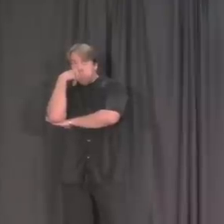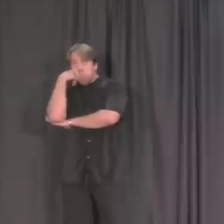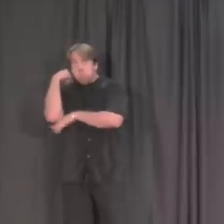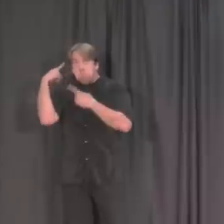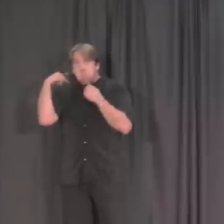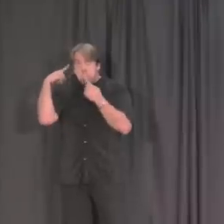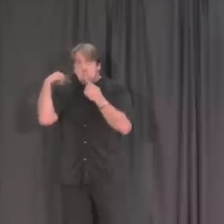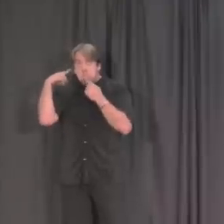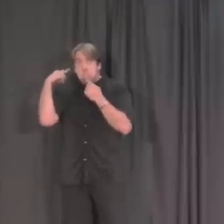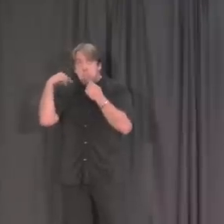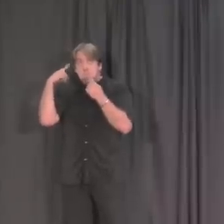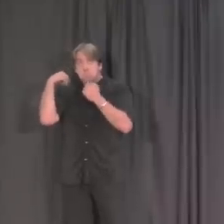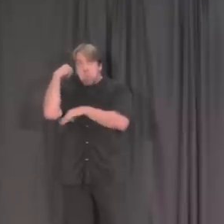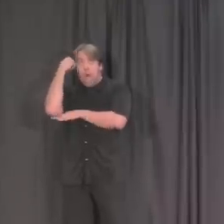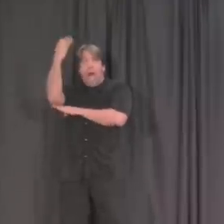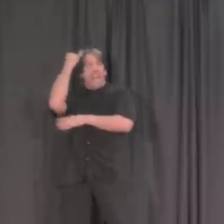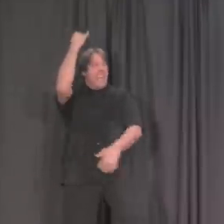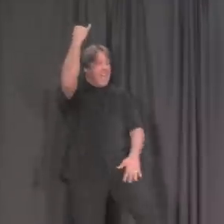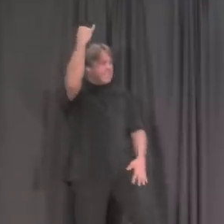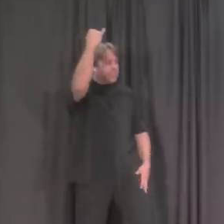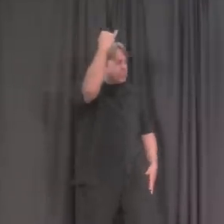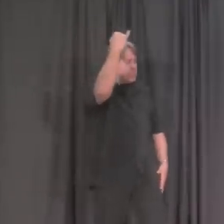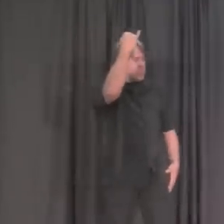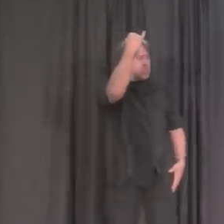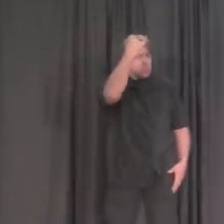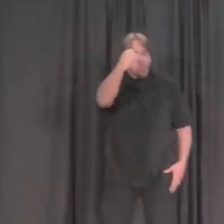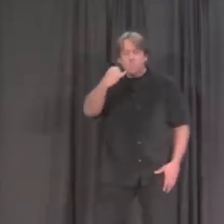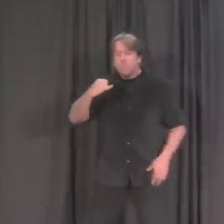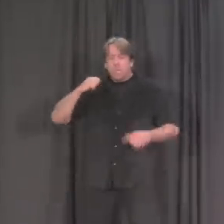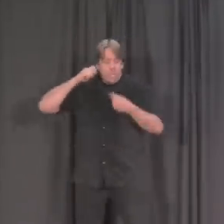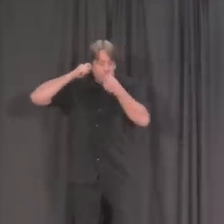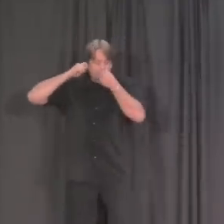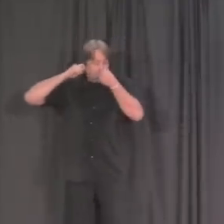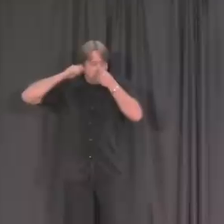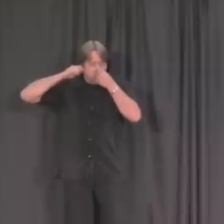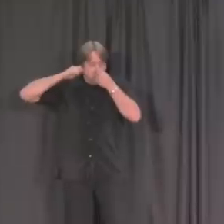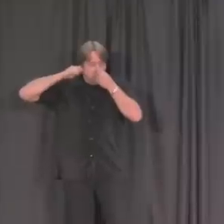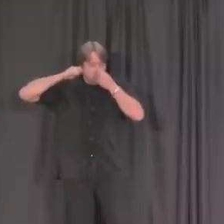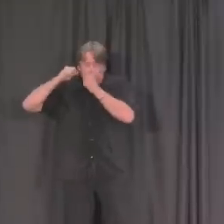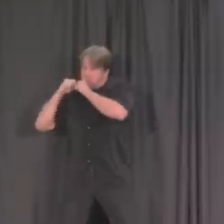Adam! Ding!